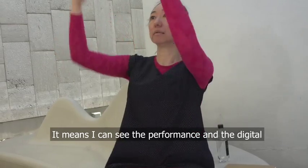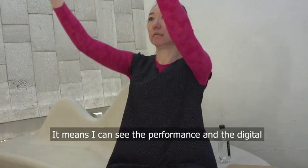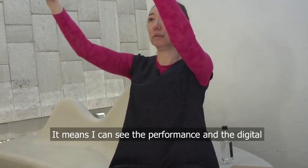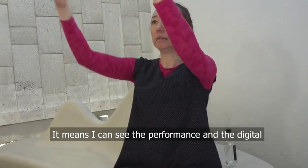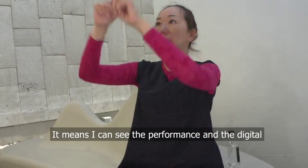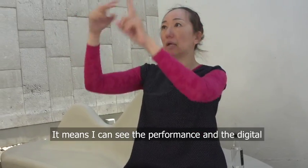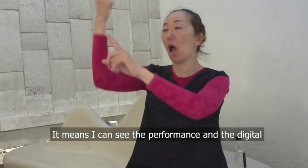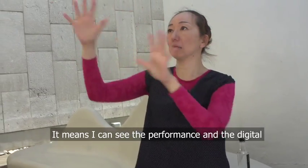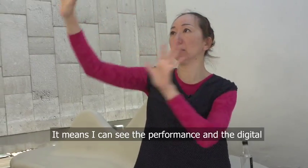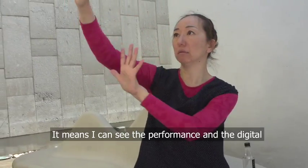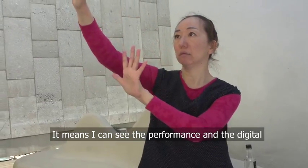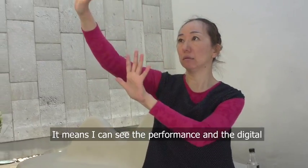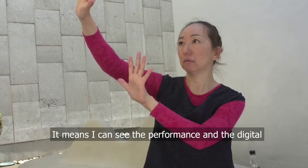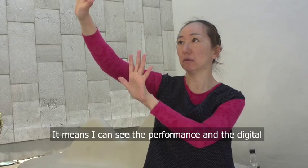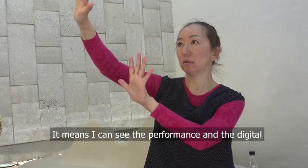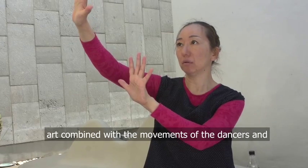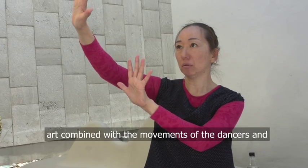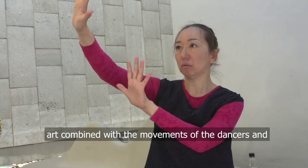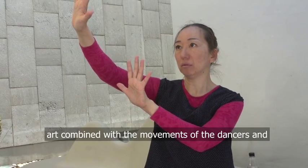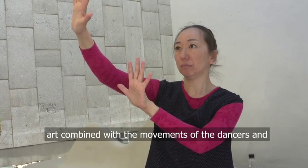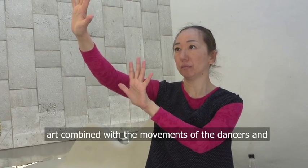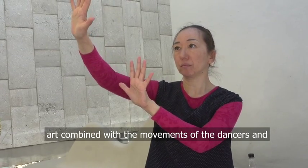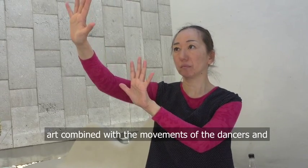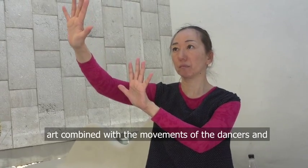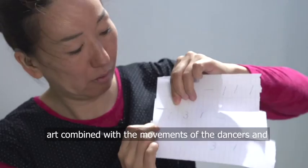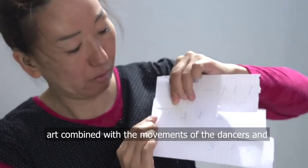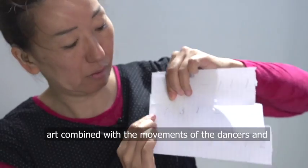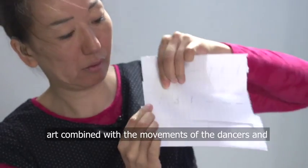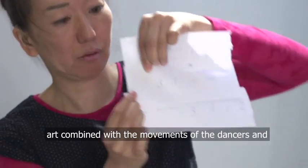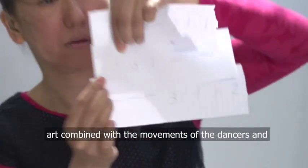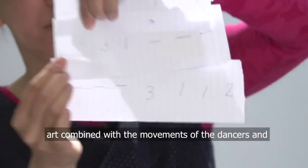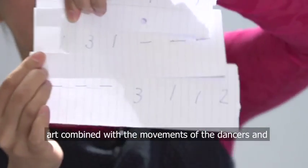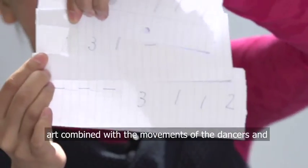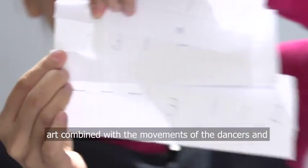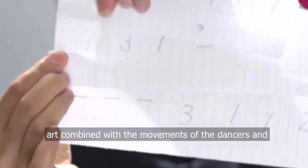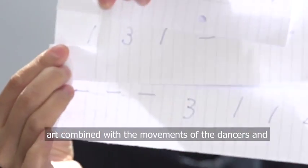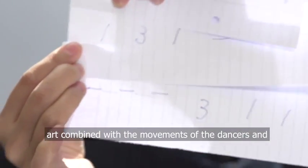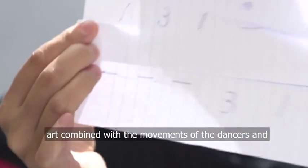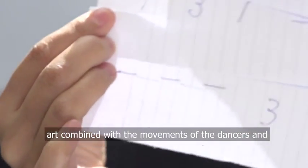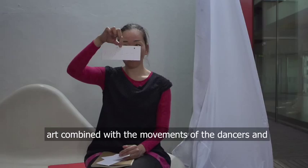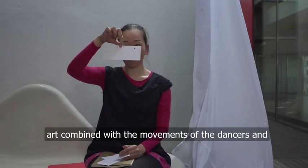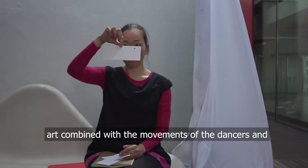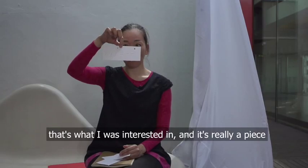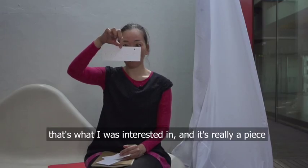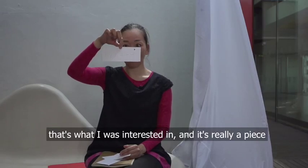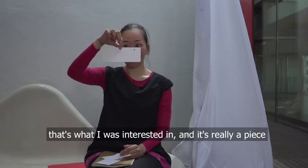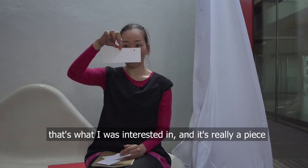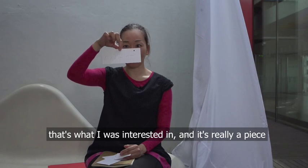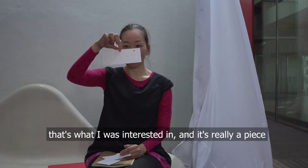performance and the digital art combined with the movements of the dancers. And that's what I was interested